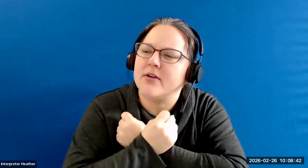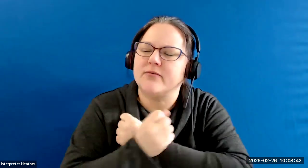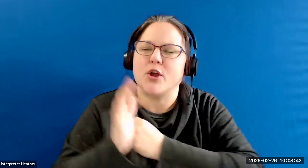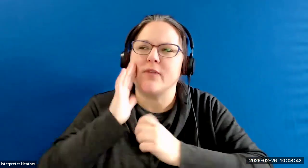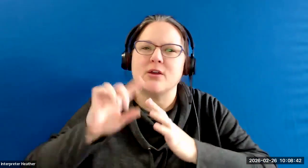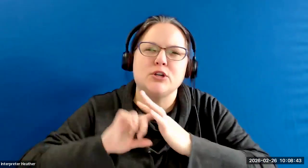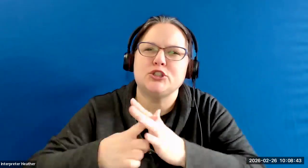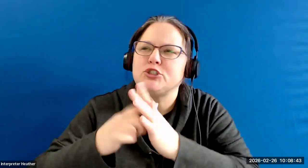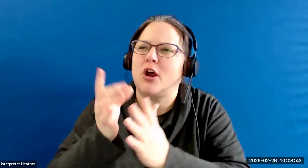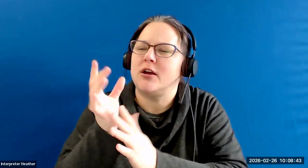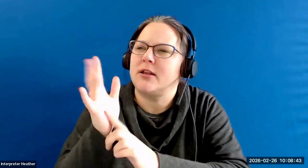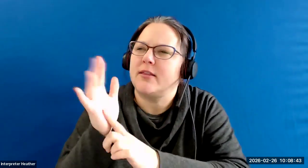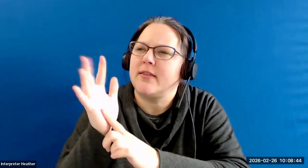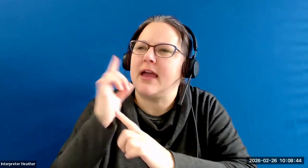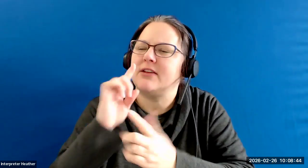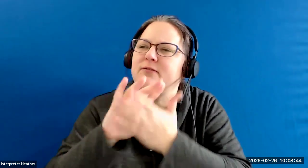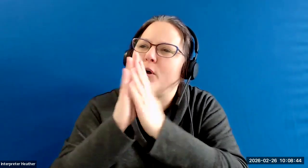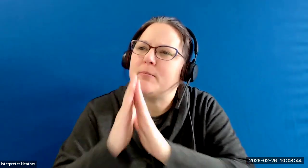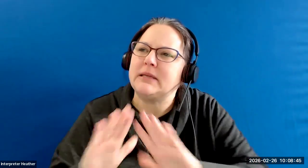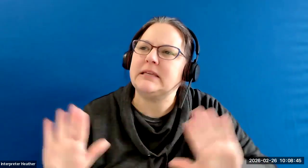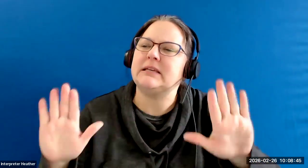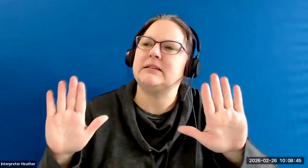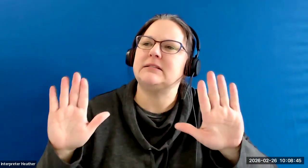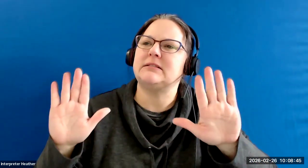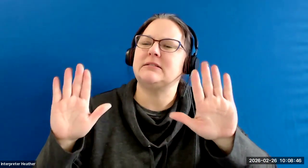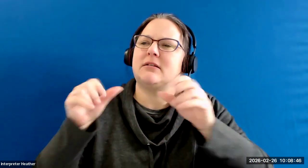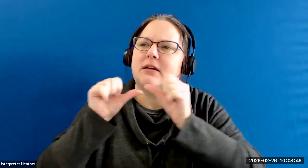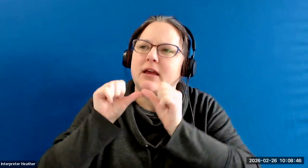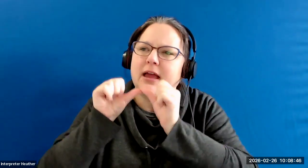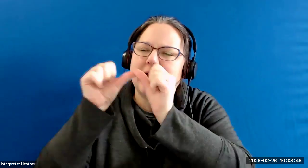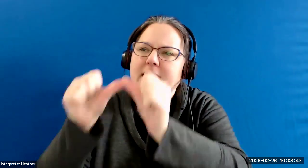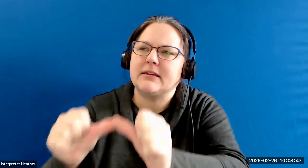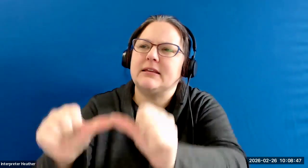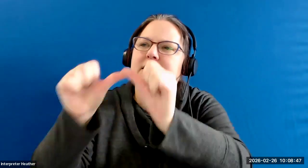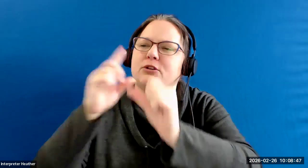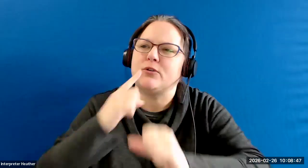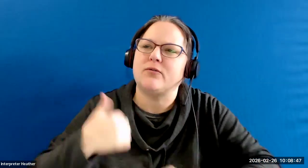light of peace, and feed the flame of justice.